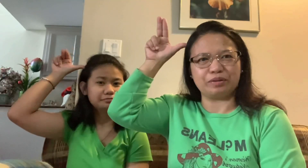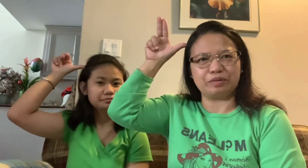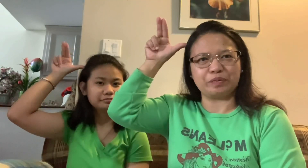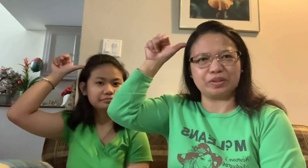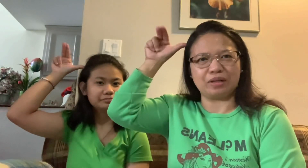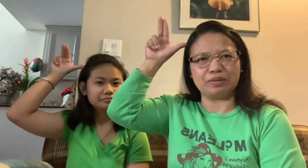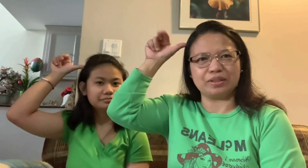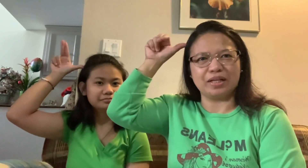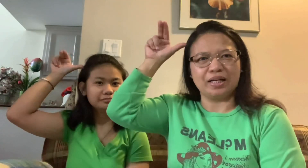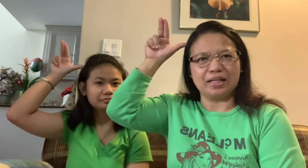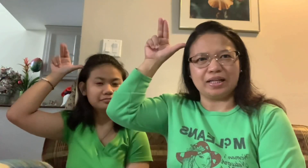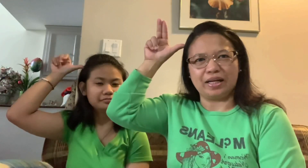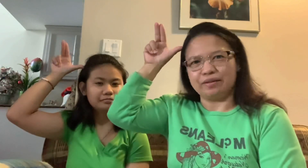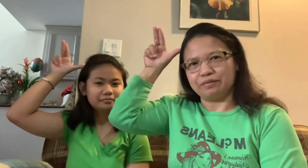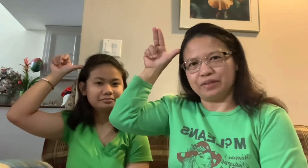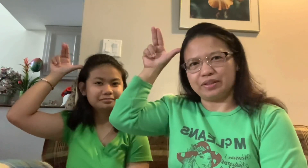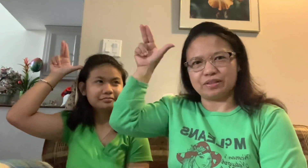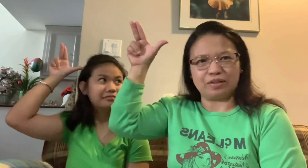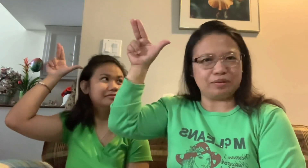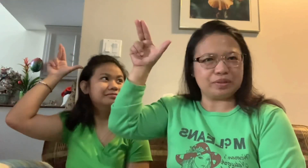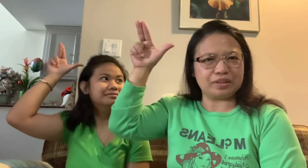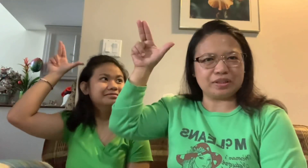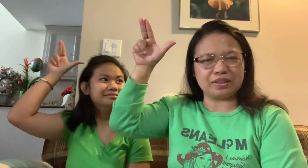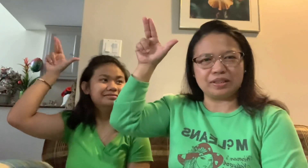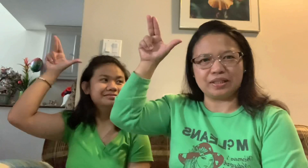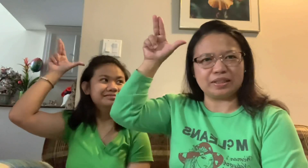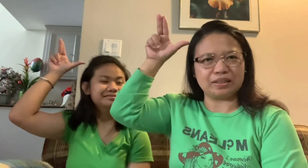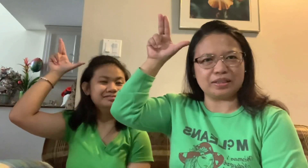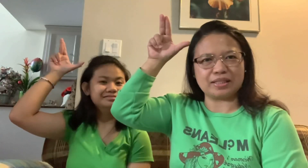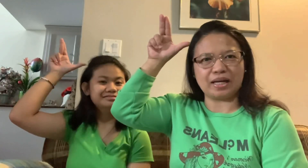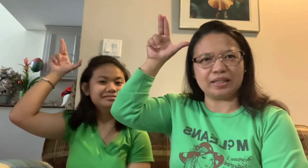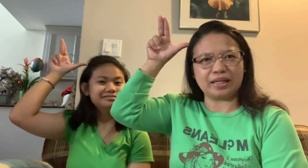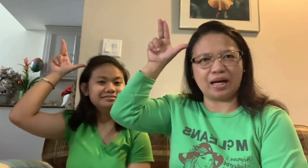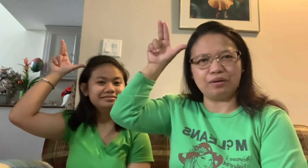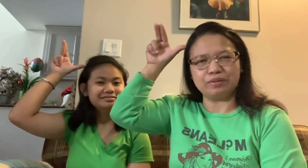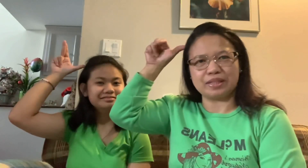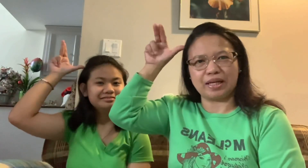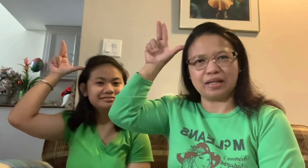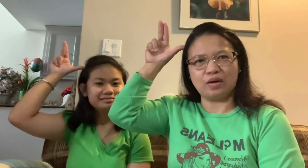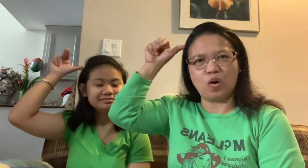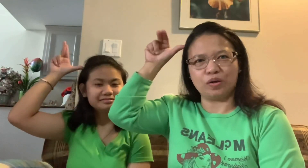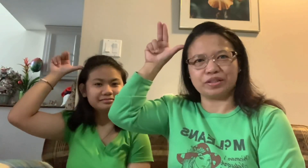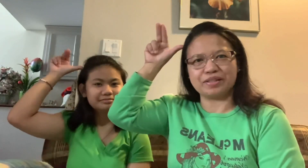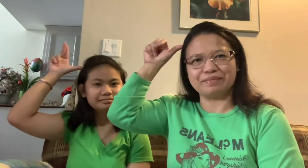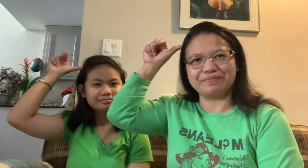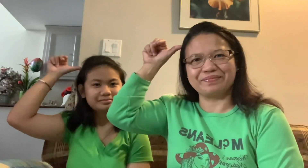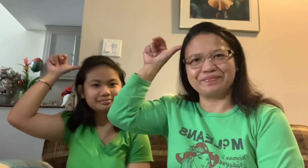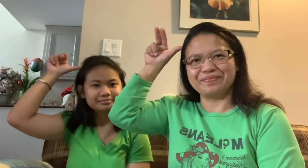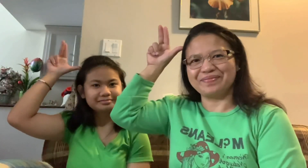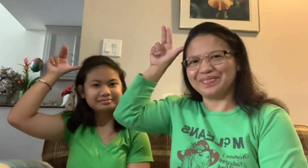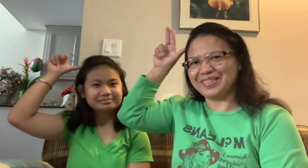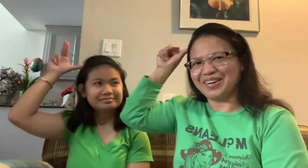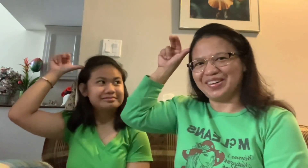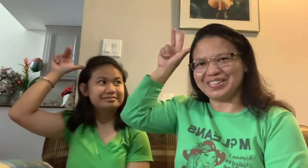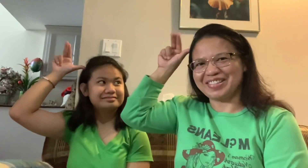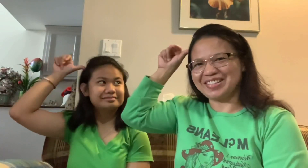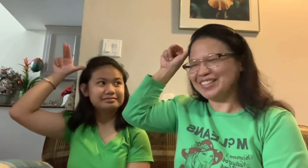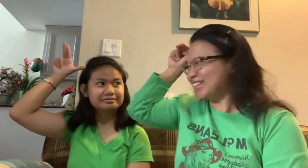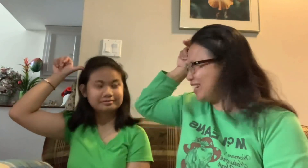put our fingers on the sign cow. Say horse. Horse. Look at that,